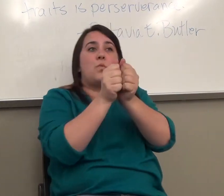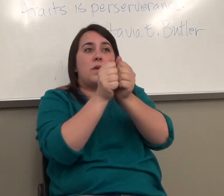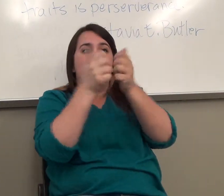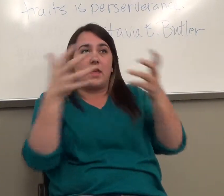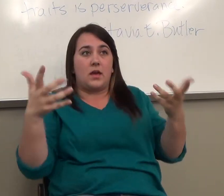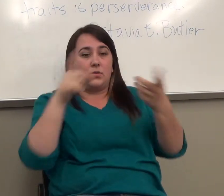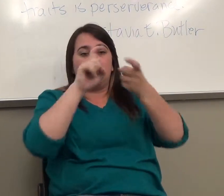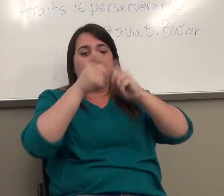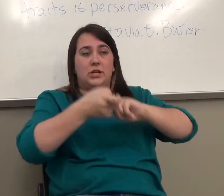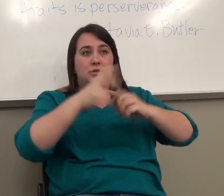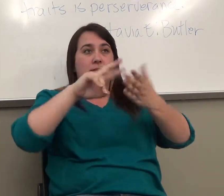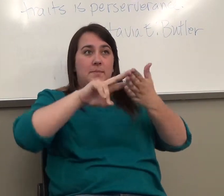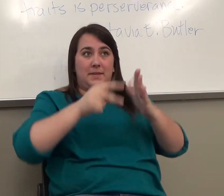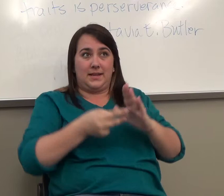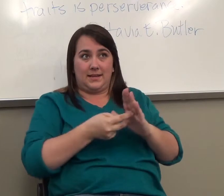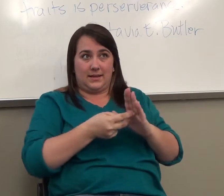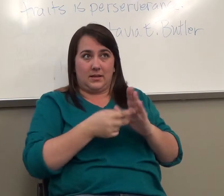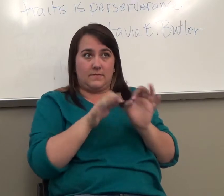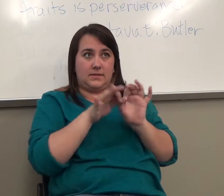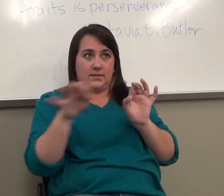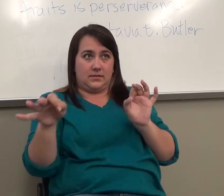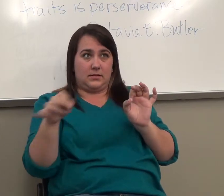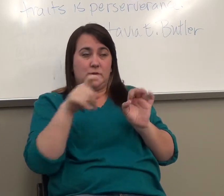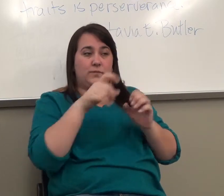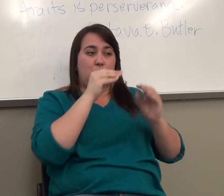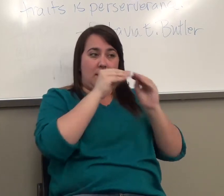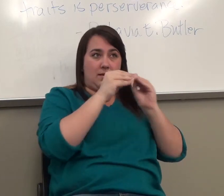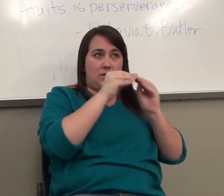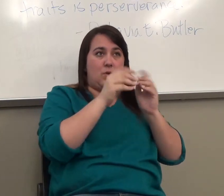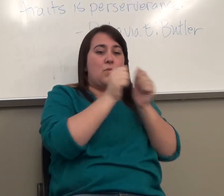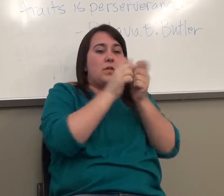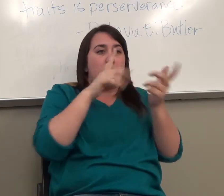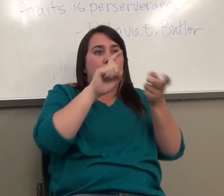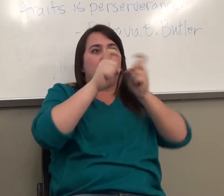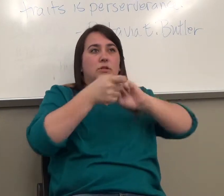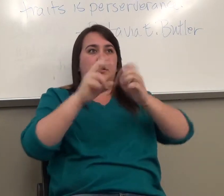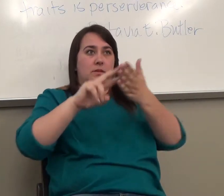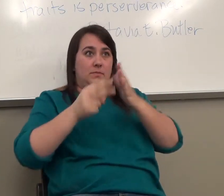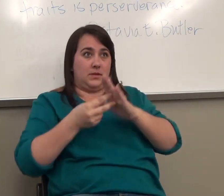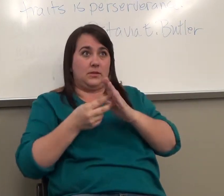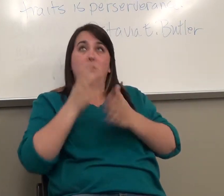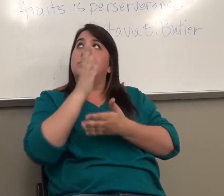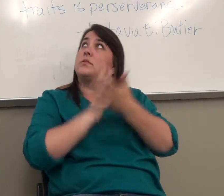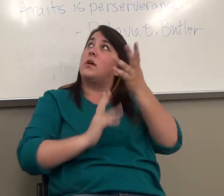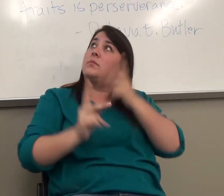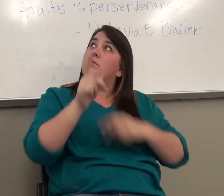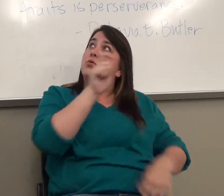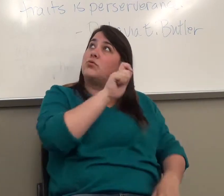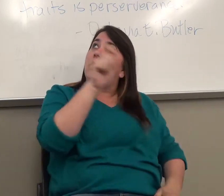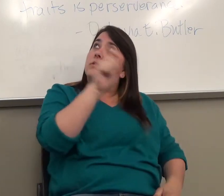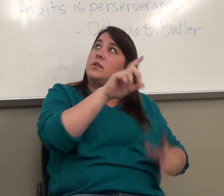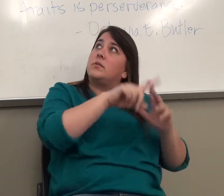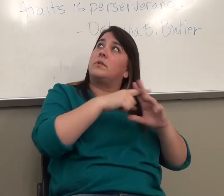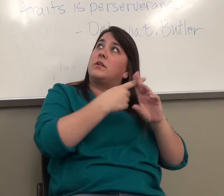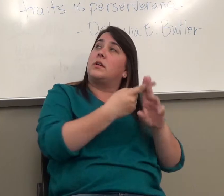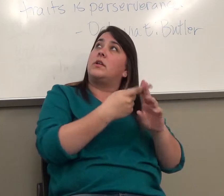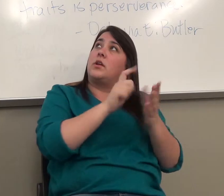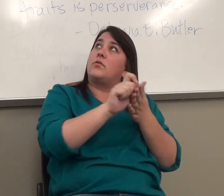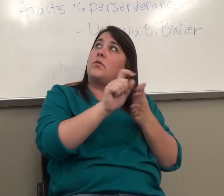meaning, okay? So some people cross this out and just wrote they here. You